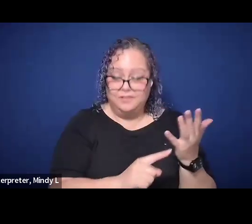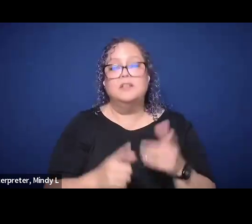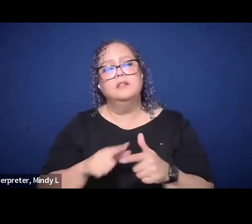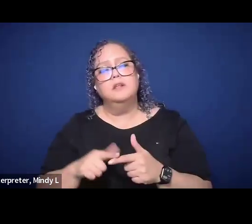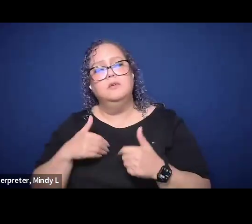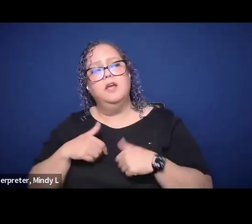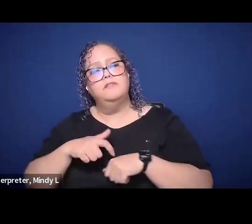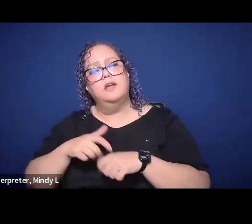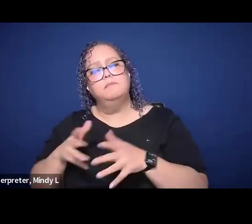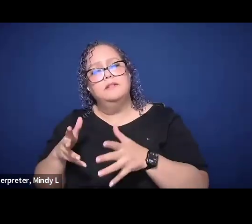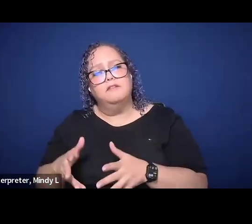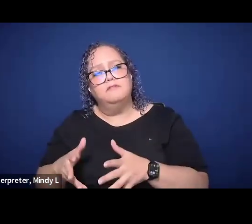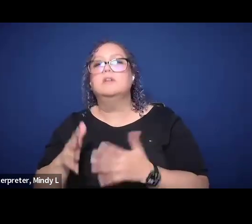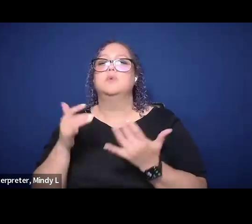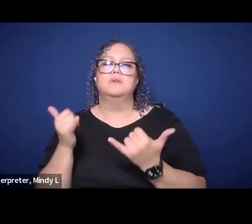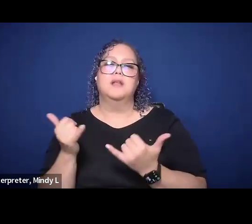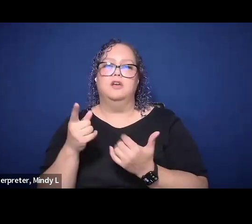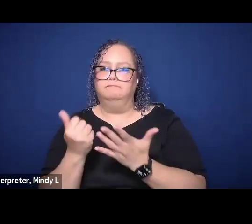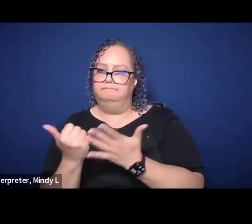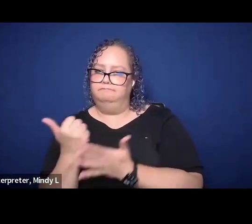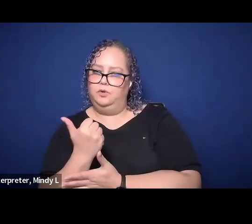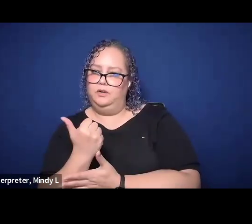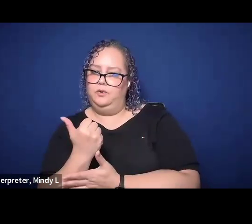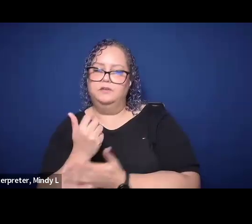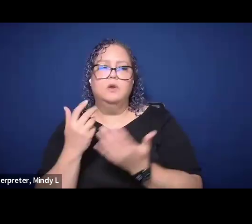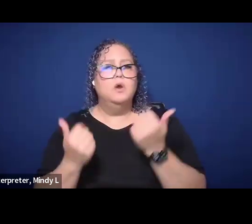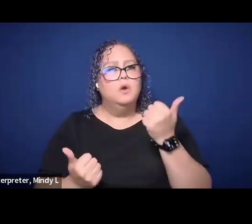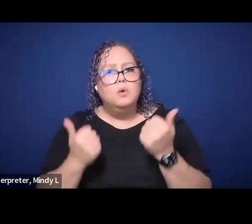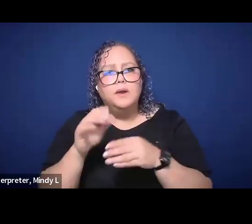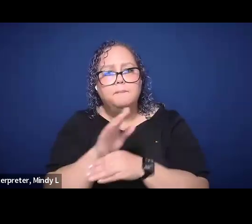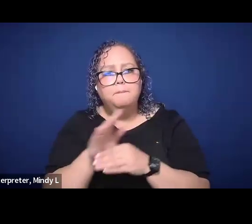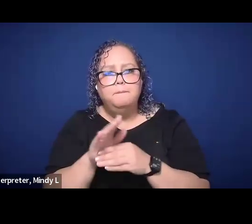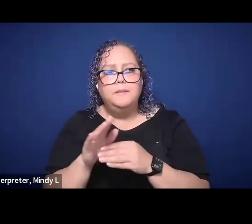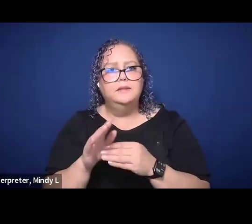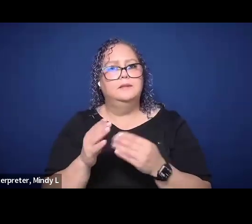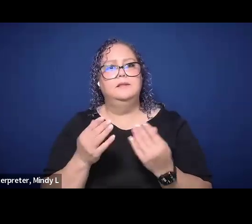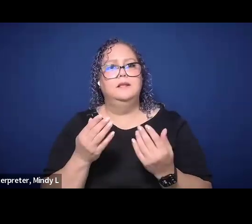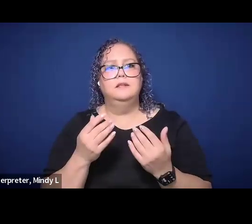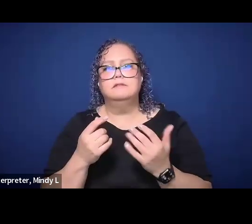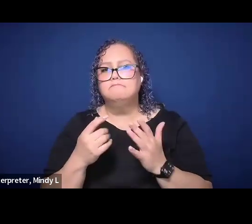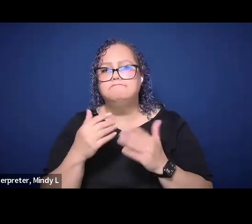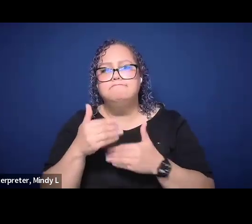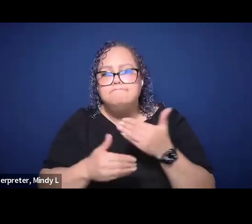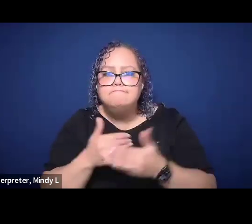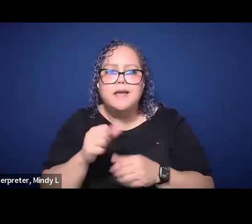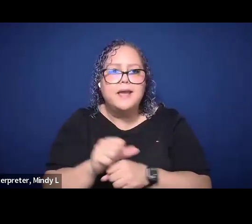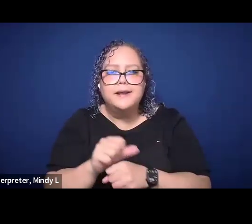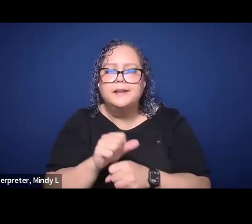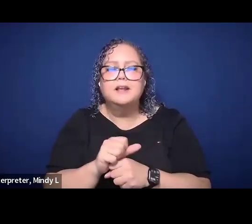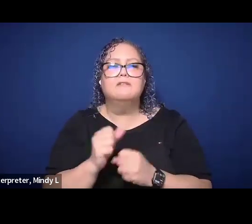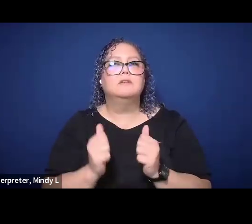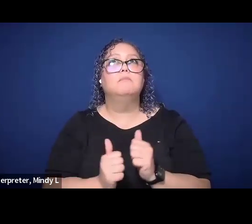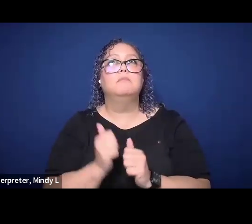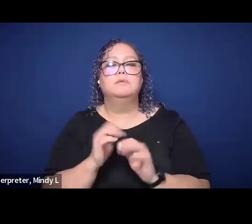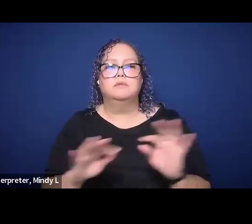to prioritize and decide which business activities are most important. And there are some questions that you can ask